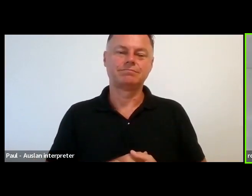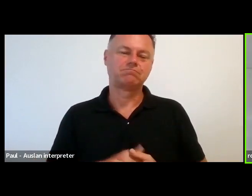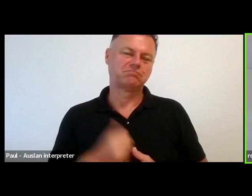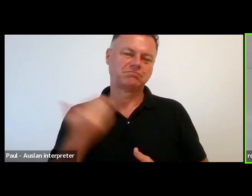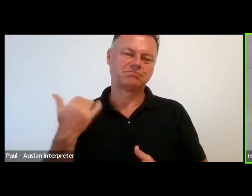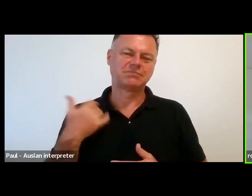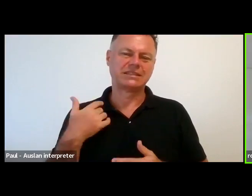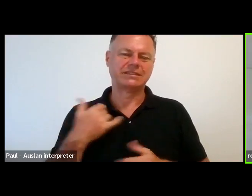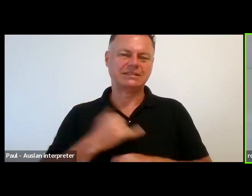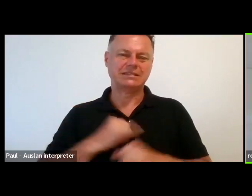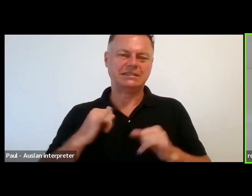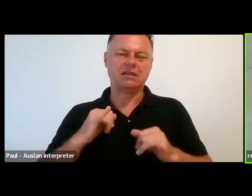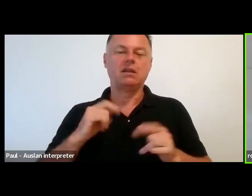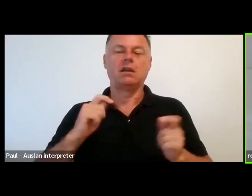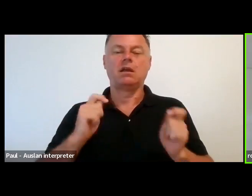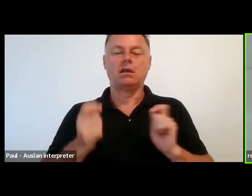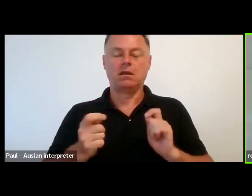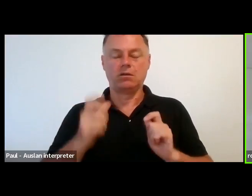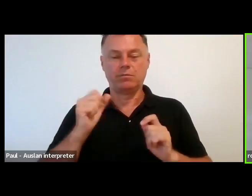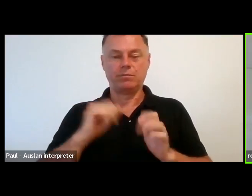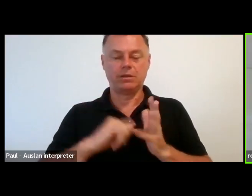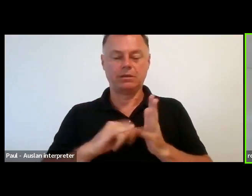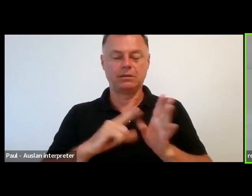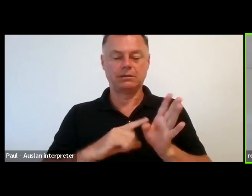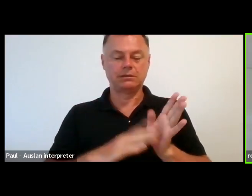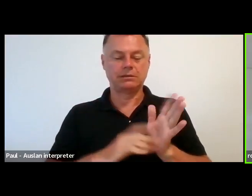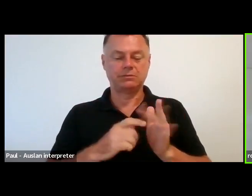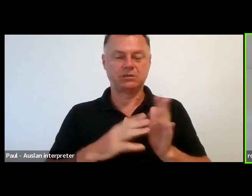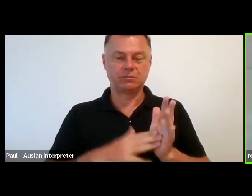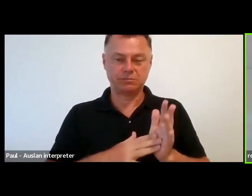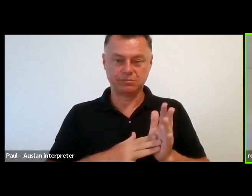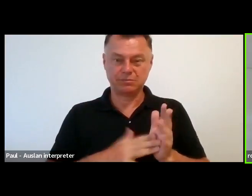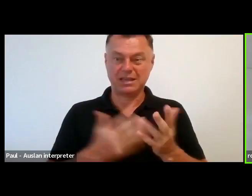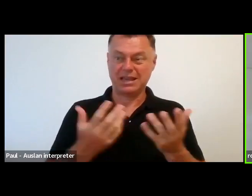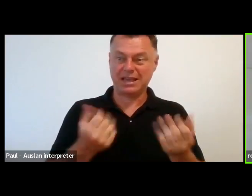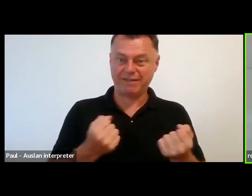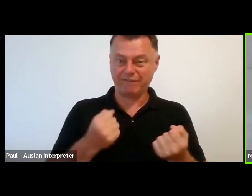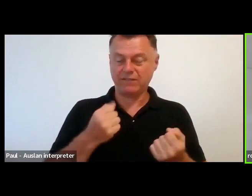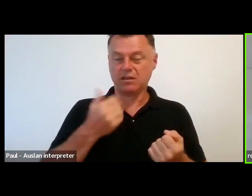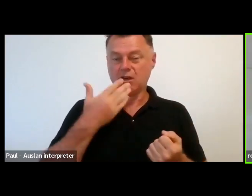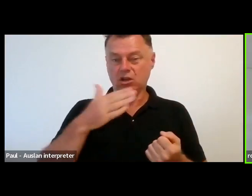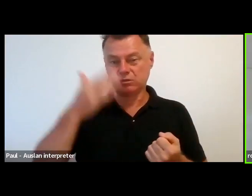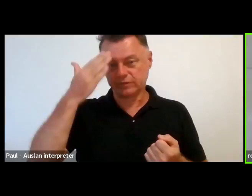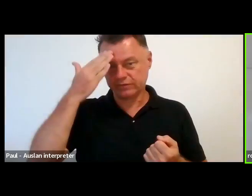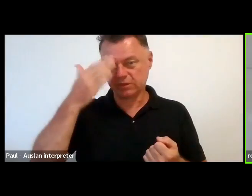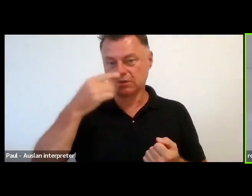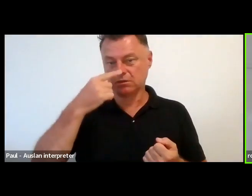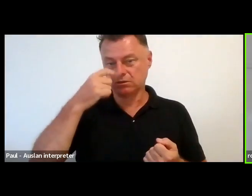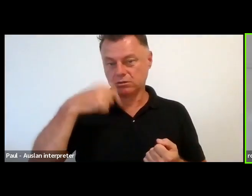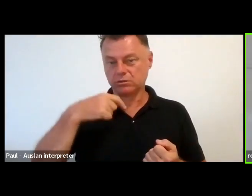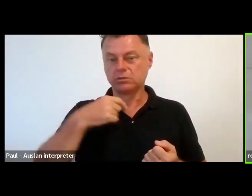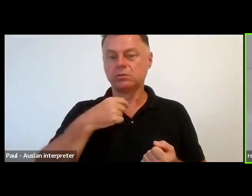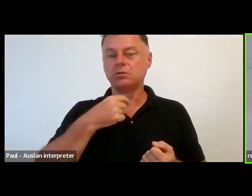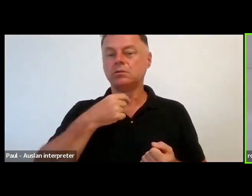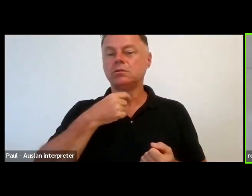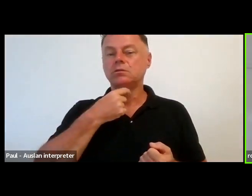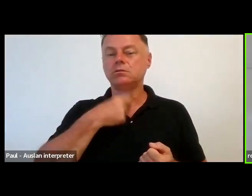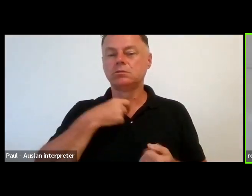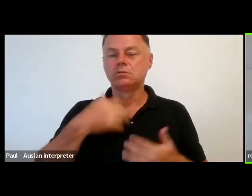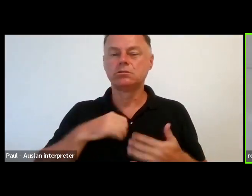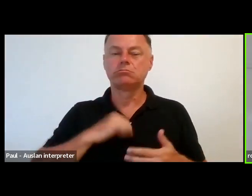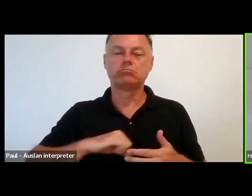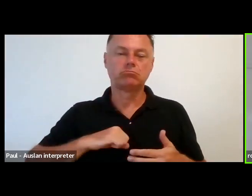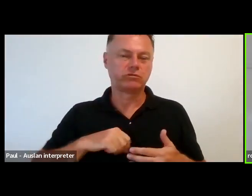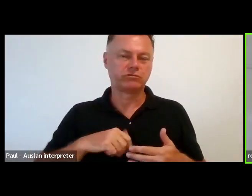through. So symptoms, isolate, PCR test. If you can't get a PCR test and you have got a rat